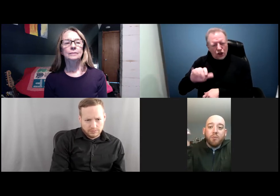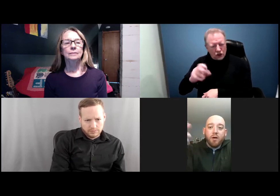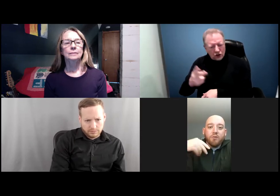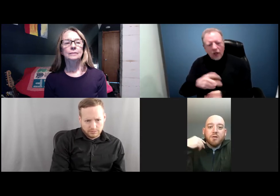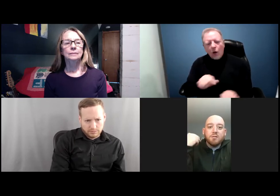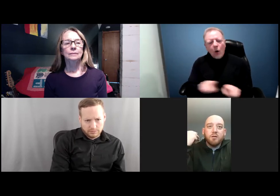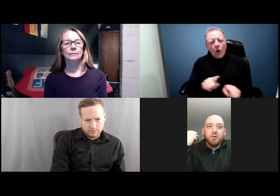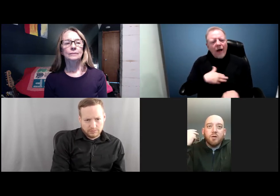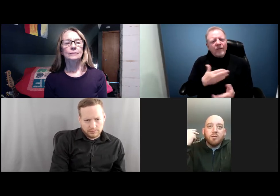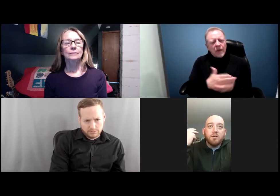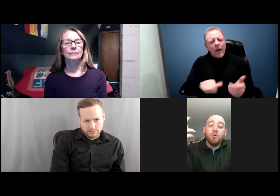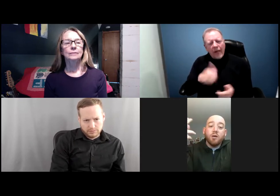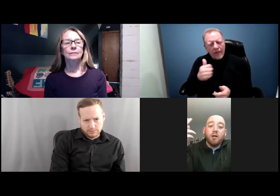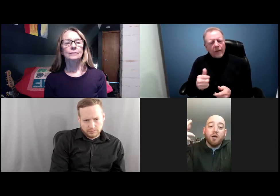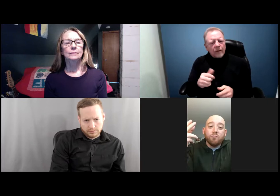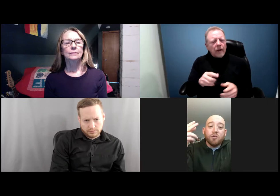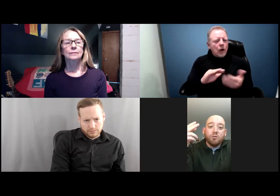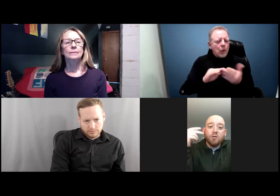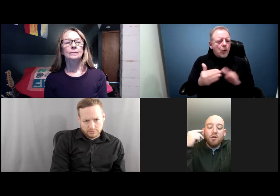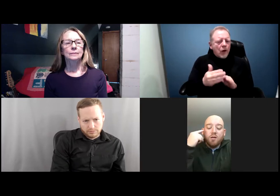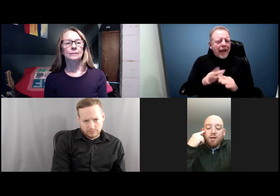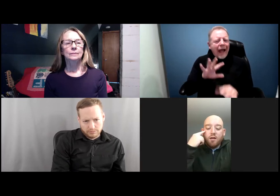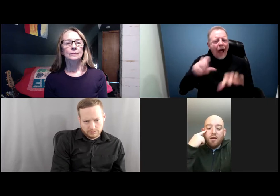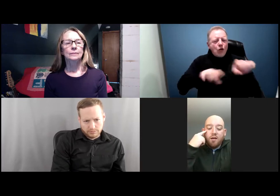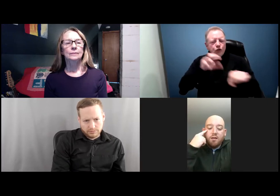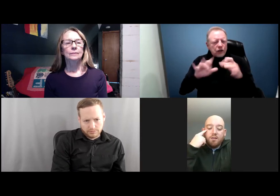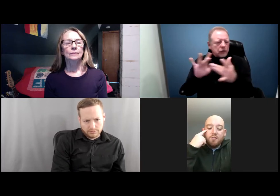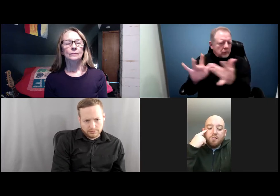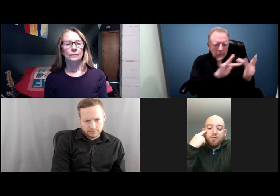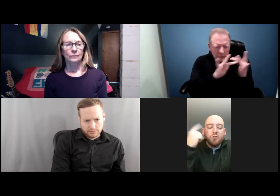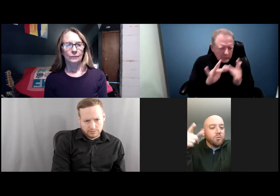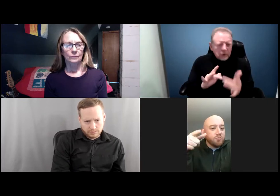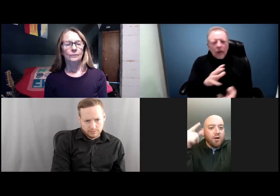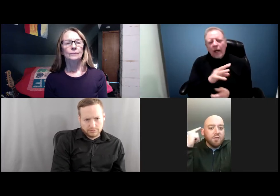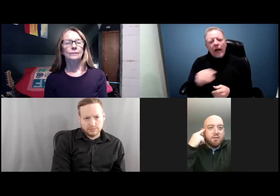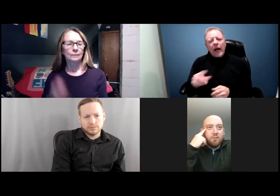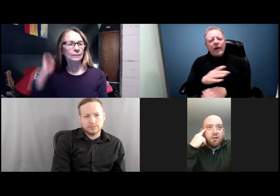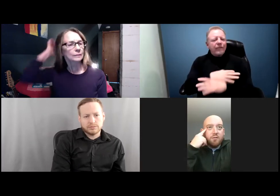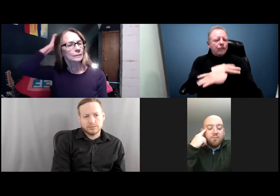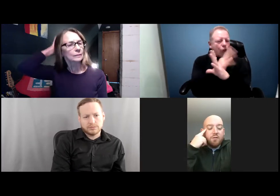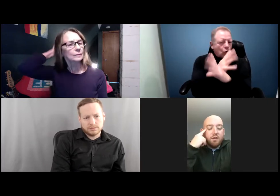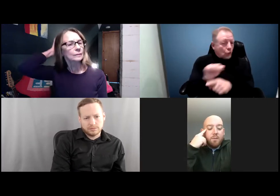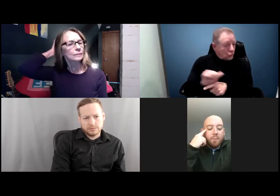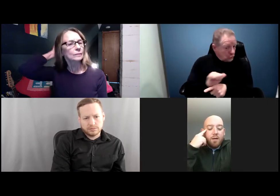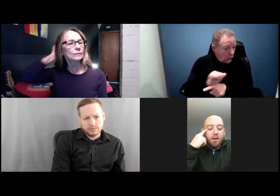other priorities, including community outreach and virtual training, I believe.